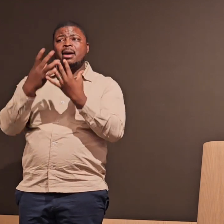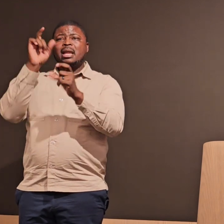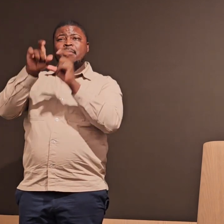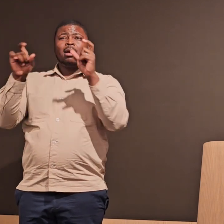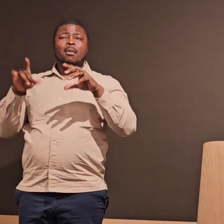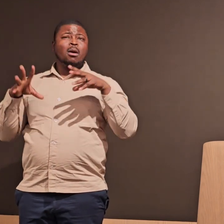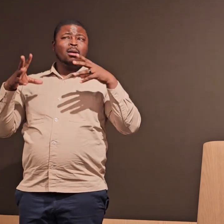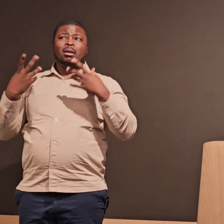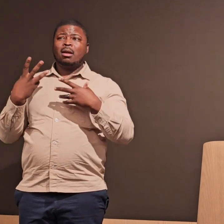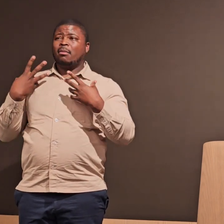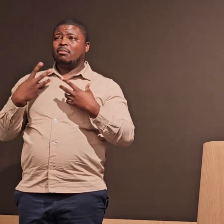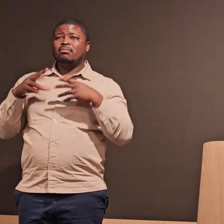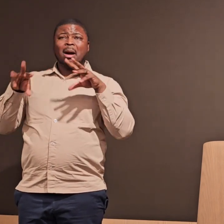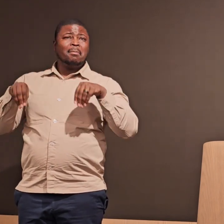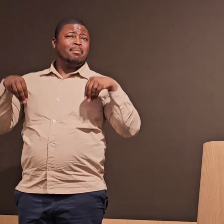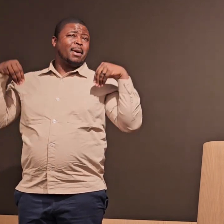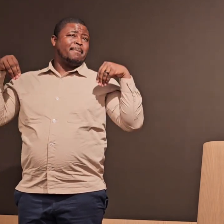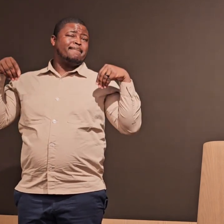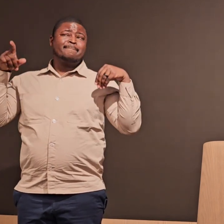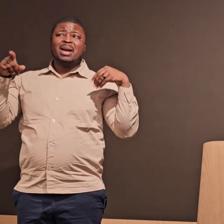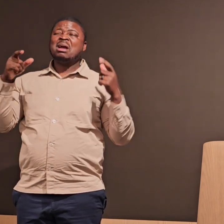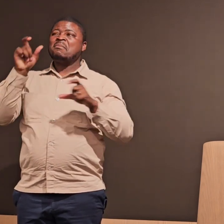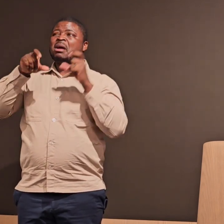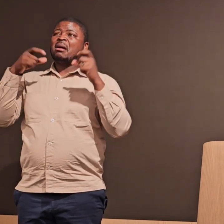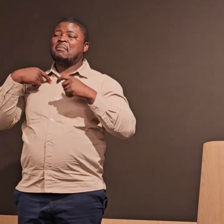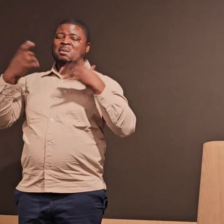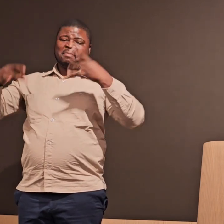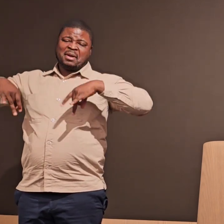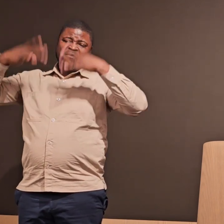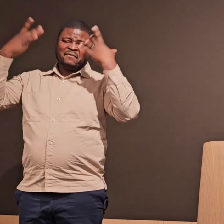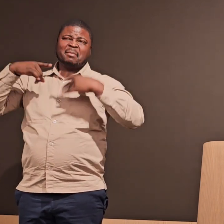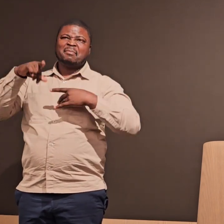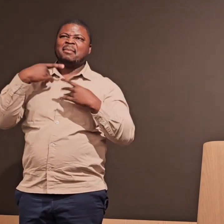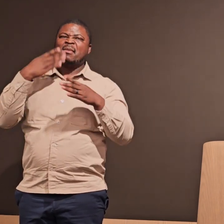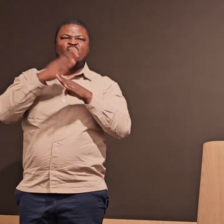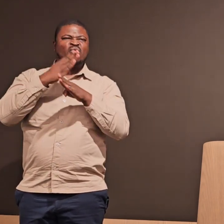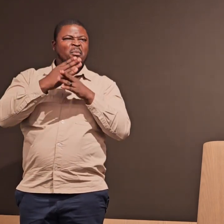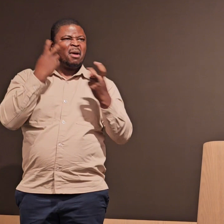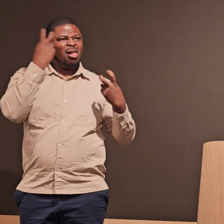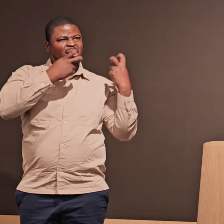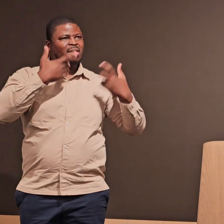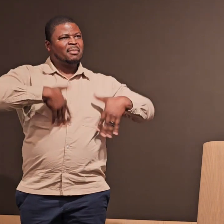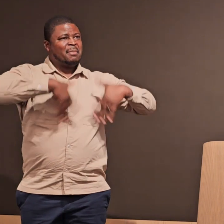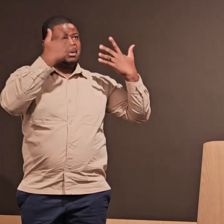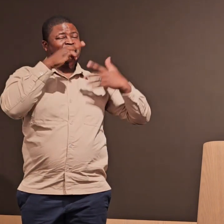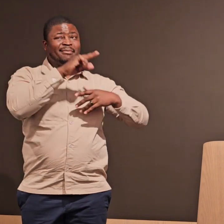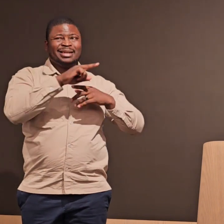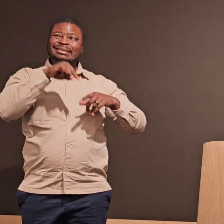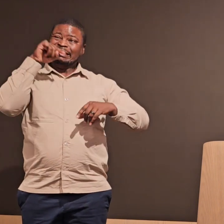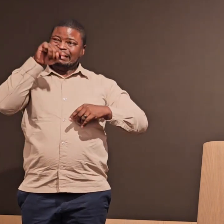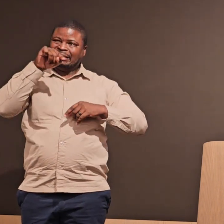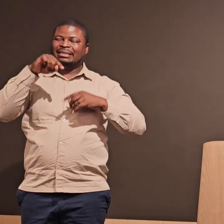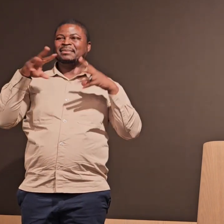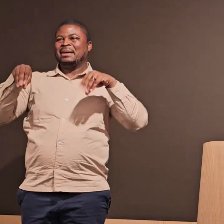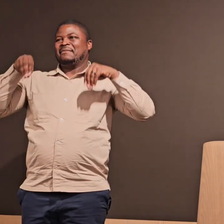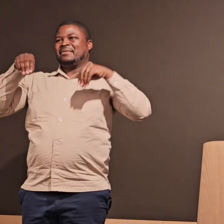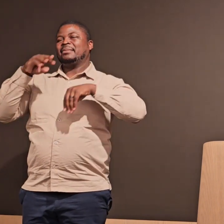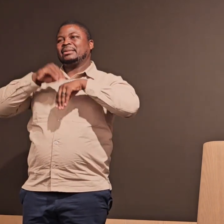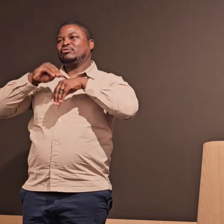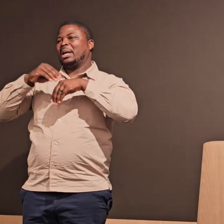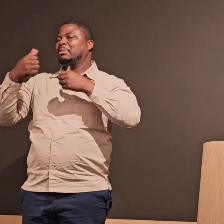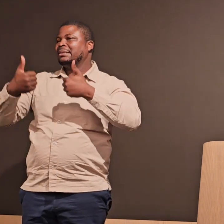the people that are more discouraged. They are no longer even looking for jobs, which is a bigger challenge for the country. And this